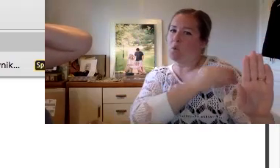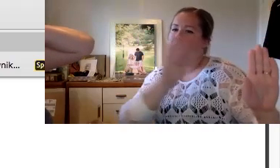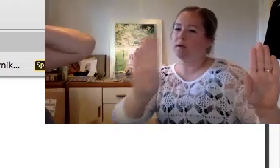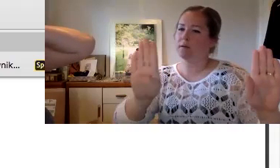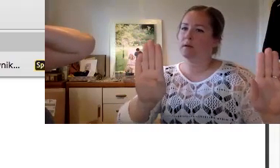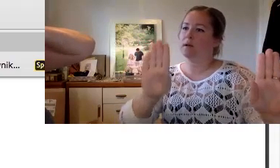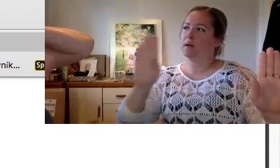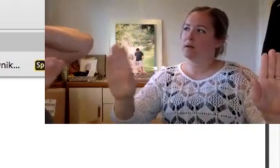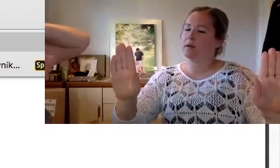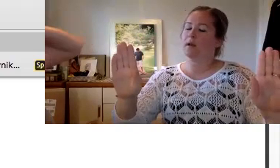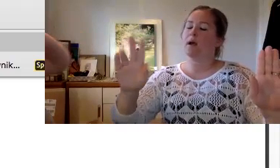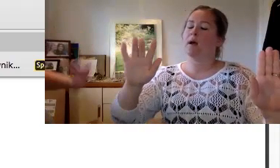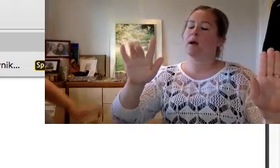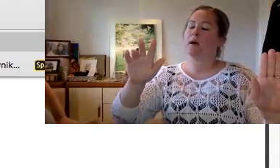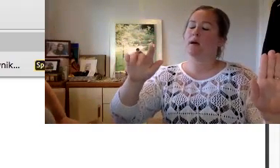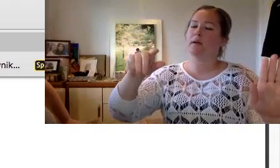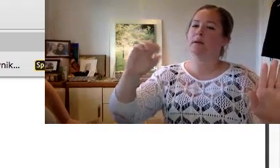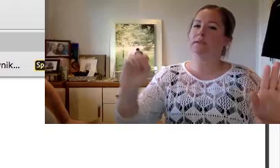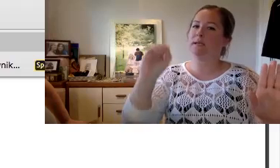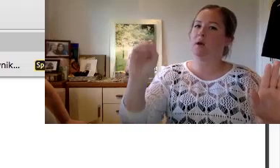Saskatchewan, Manitoba,